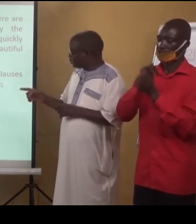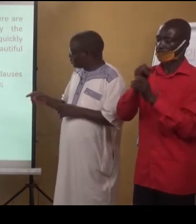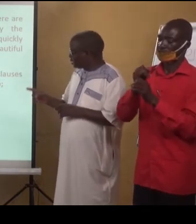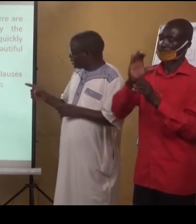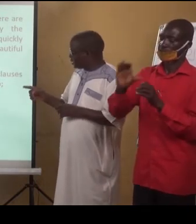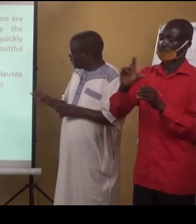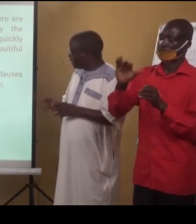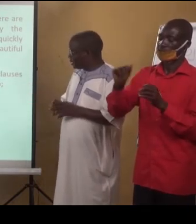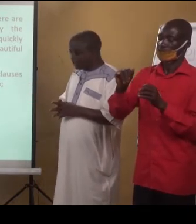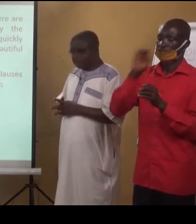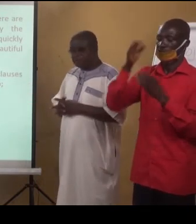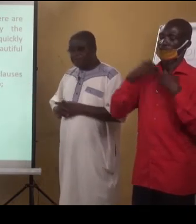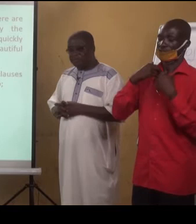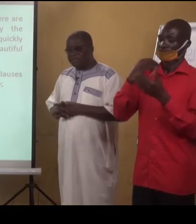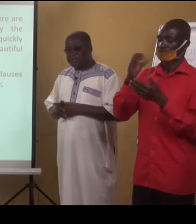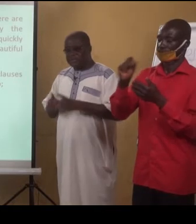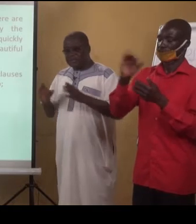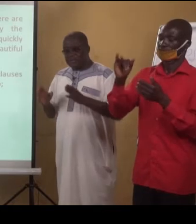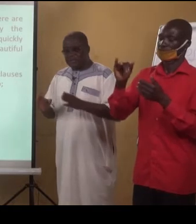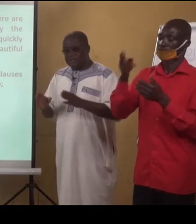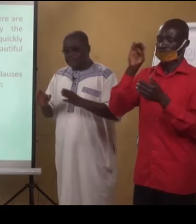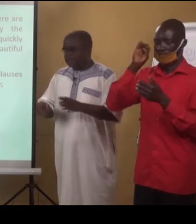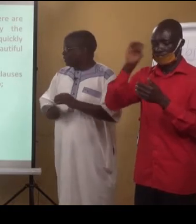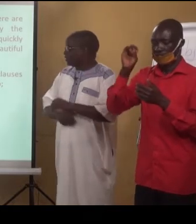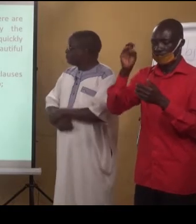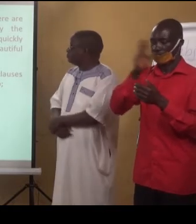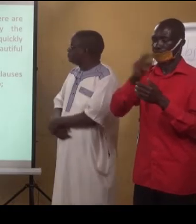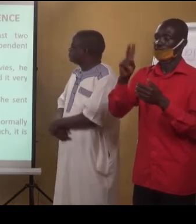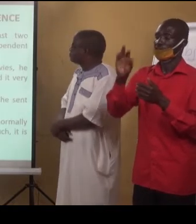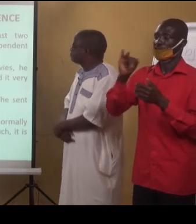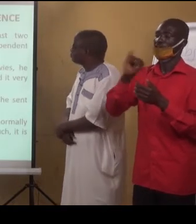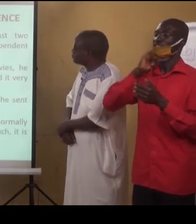has a subject, he, and your verb is sleeping.